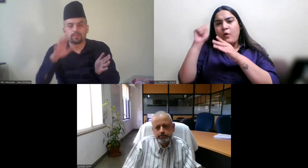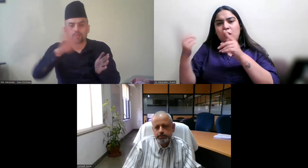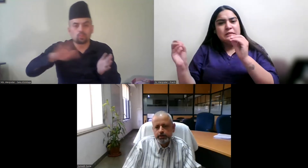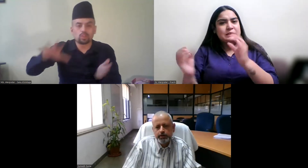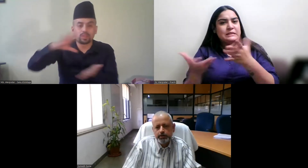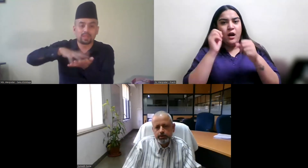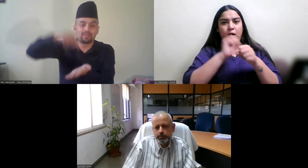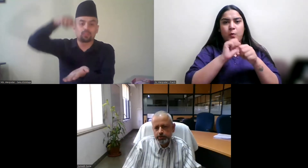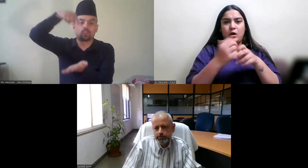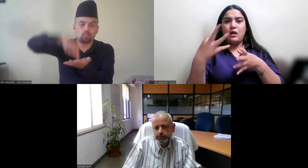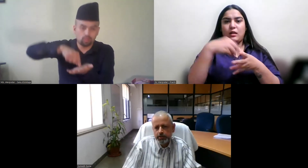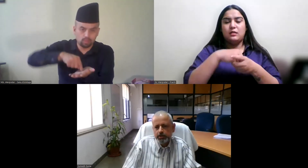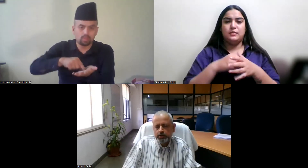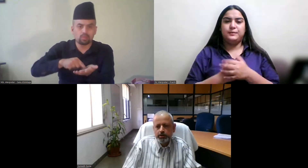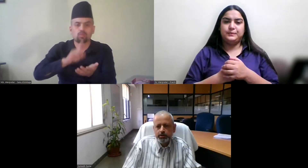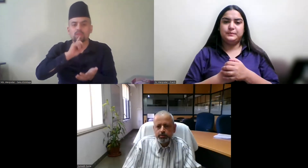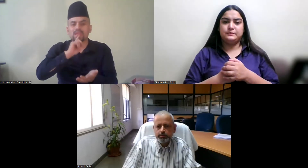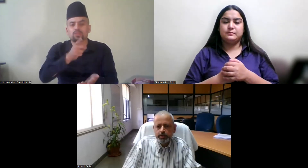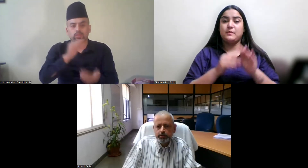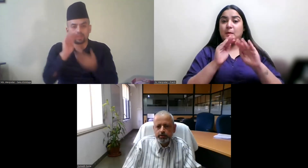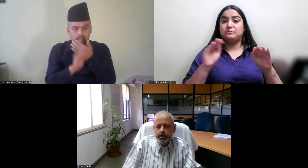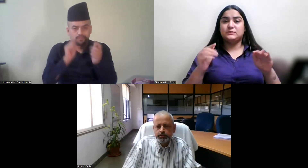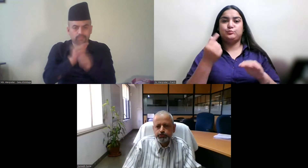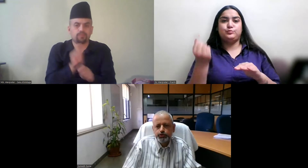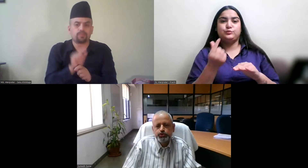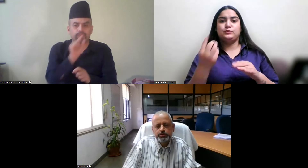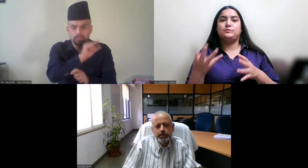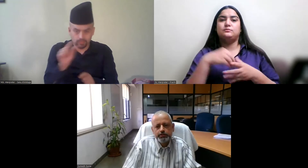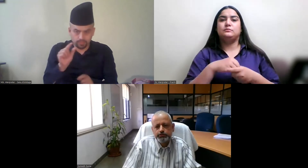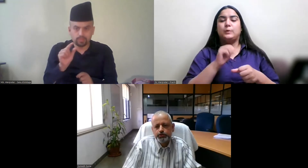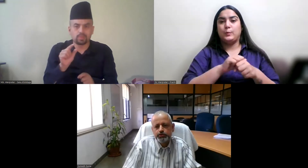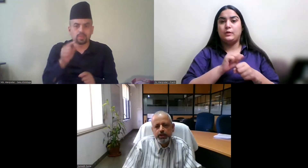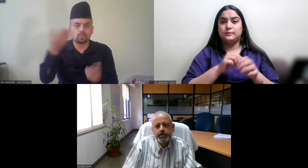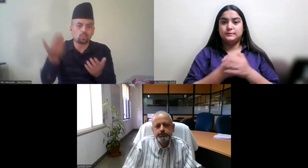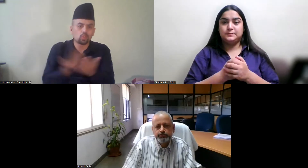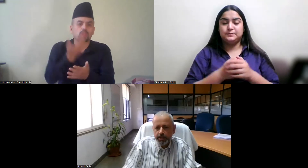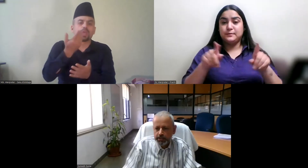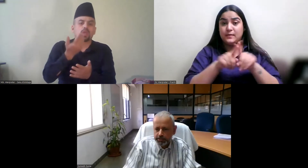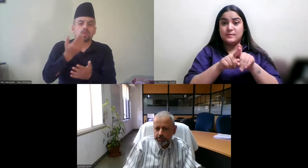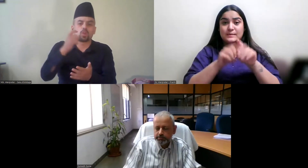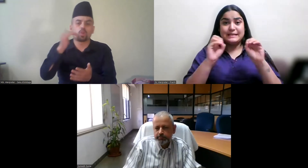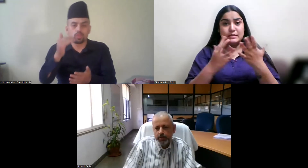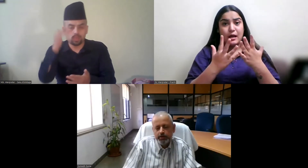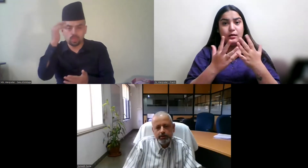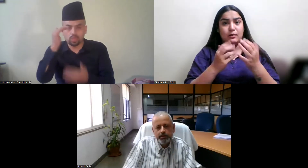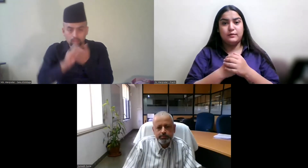child-centric governance an institutional and institutionalized